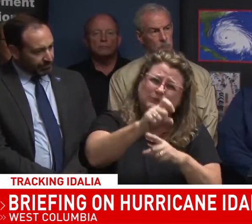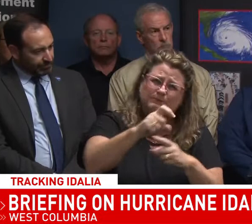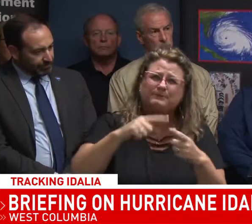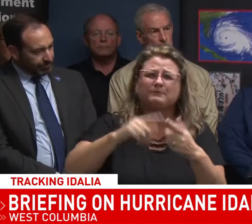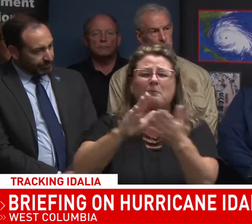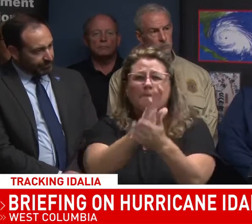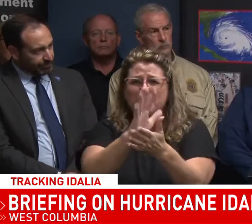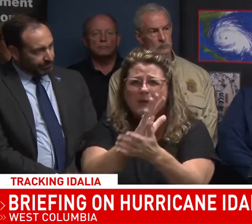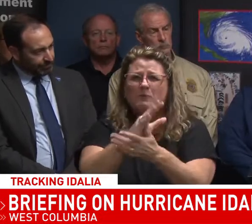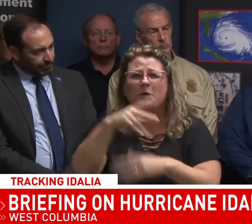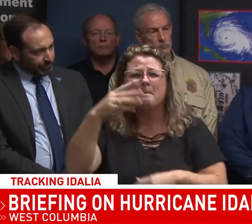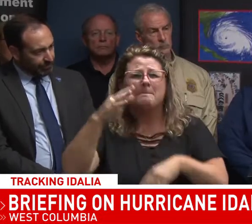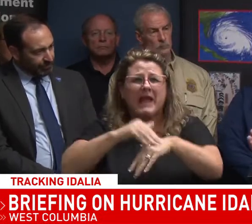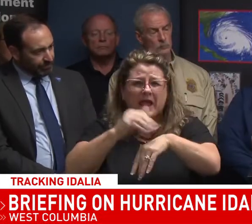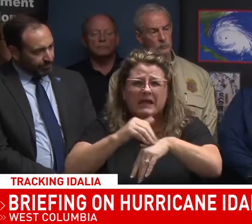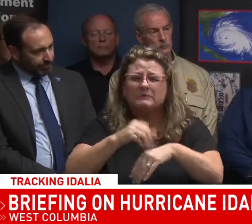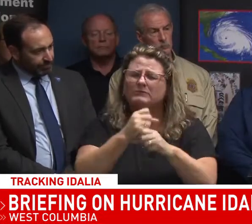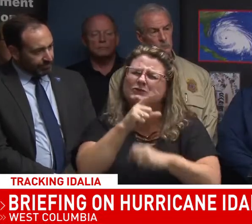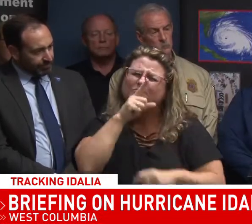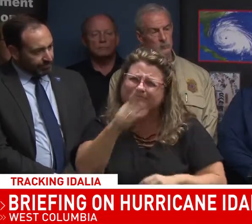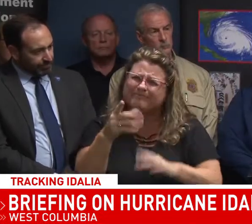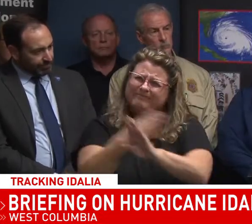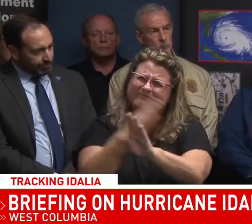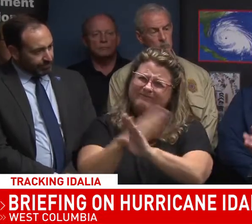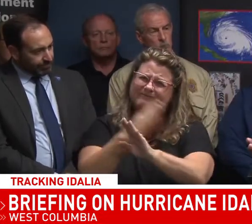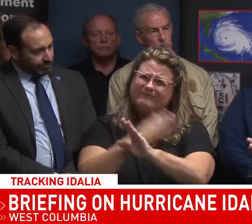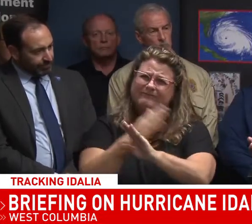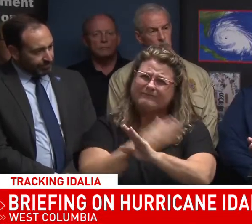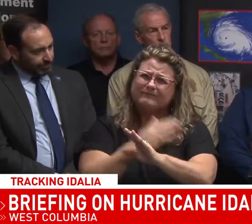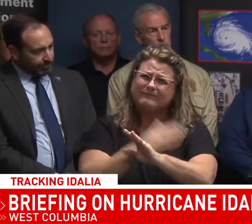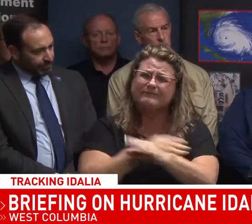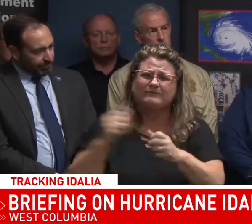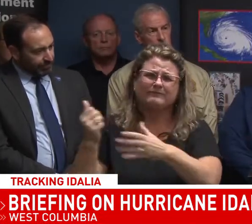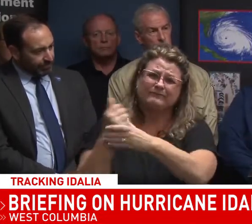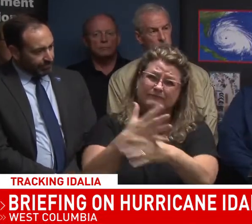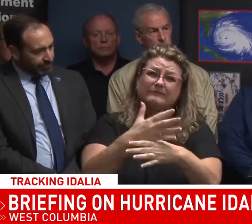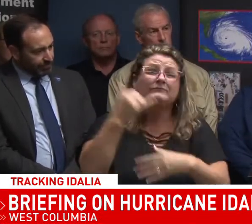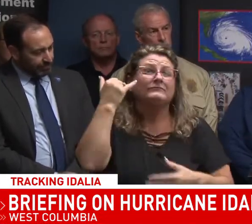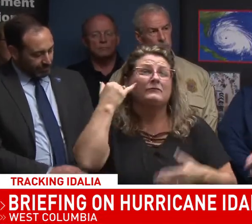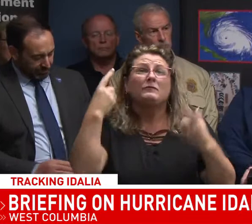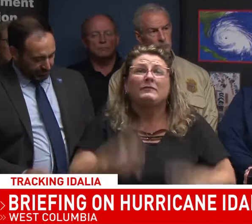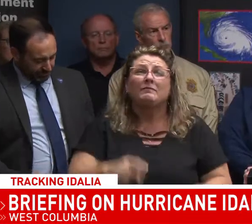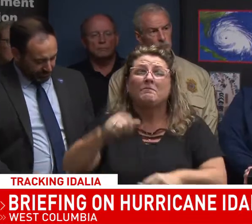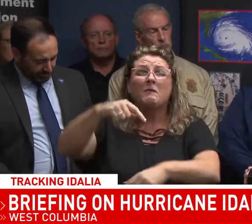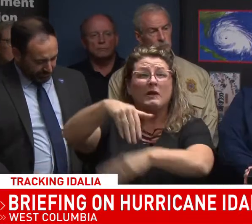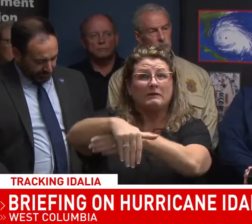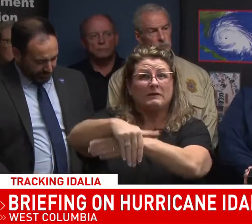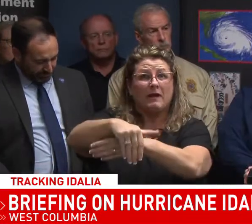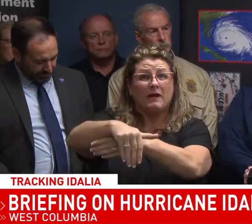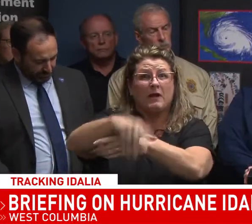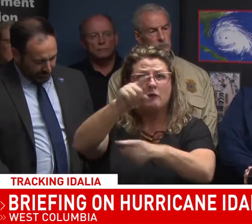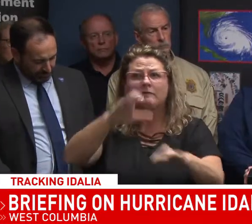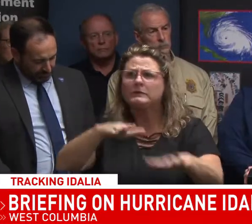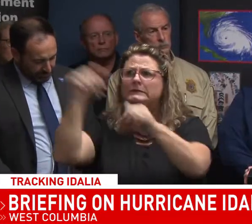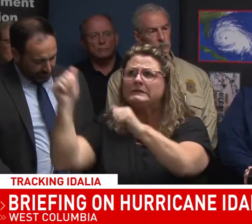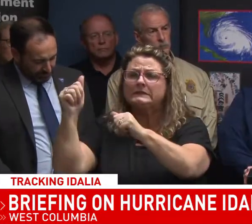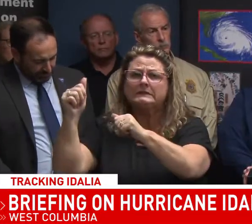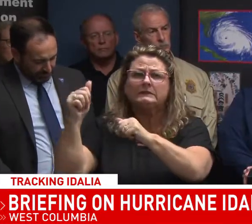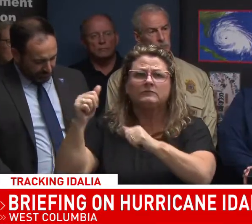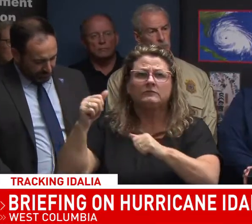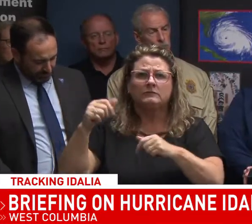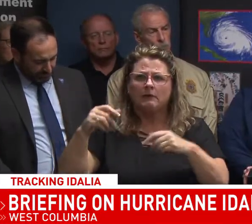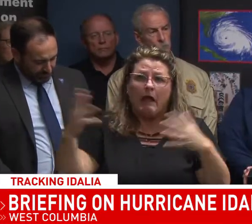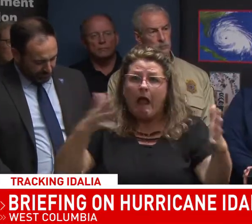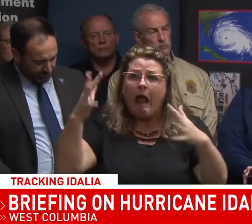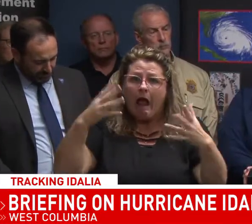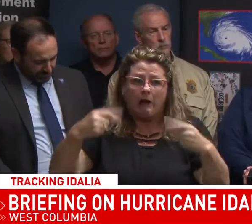your pets, those things that, well, if you have to leave in the dark and with a moment's notice, you need to have those things ready because you're not going to have